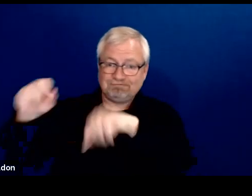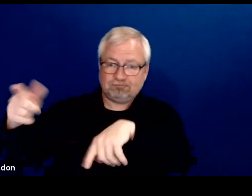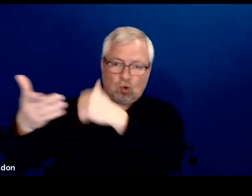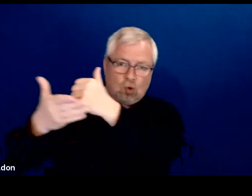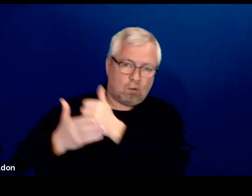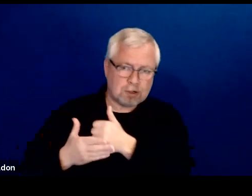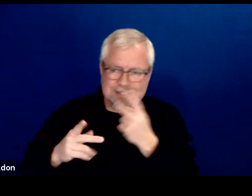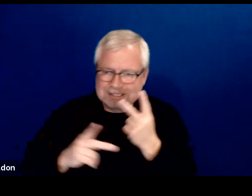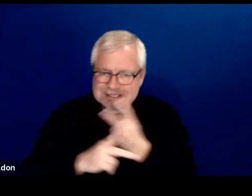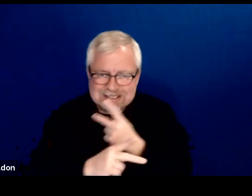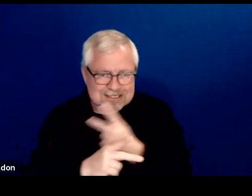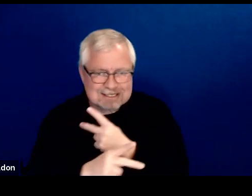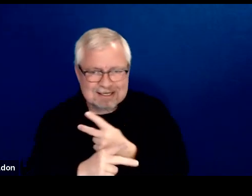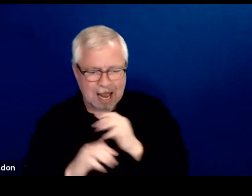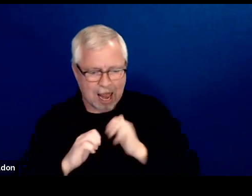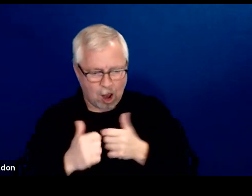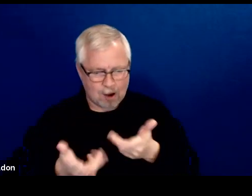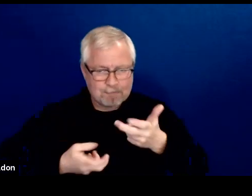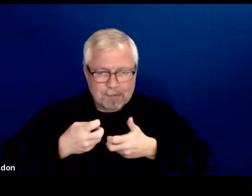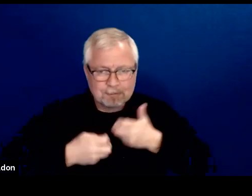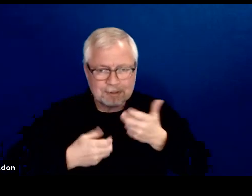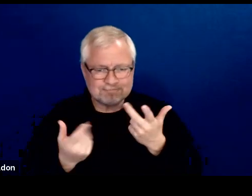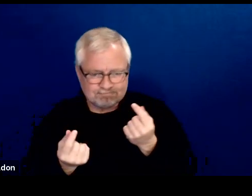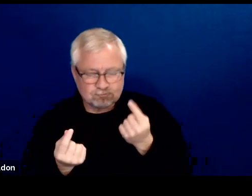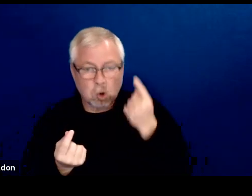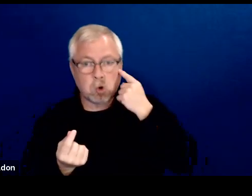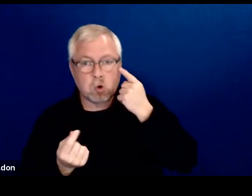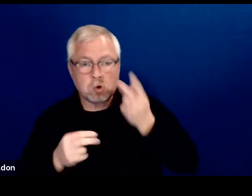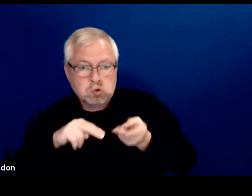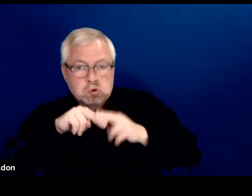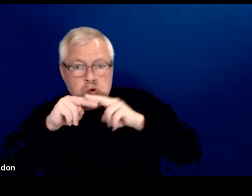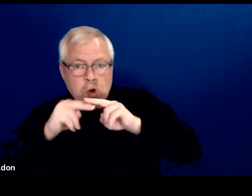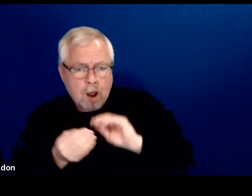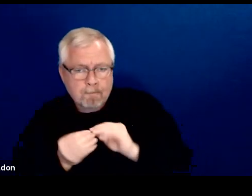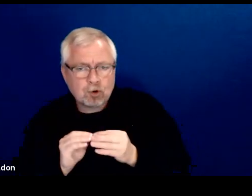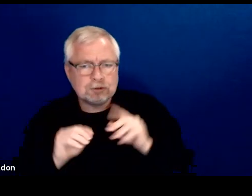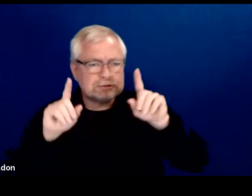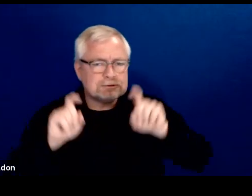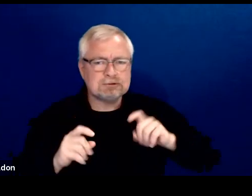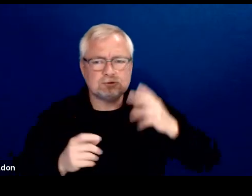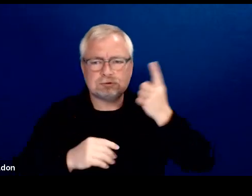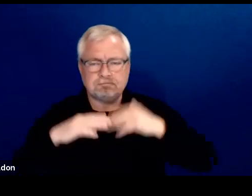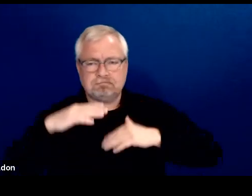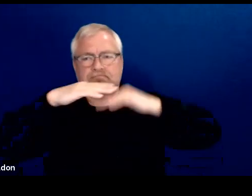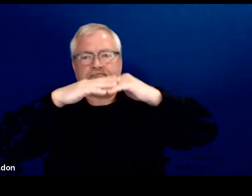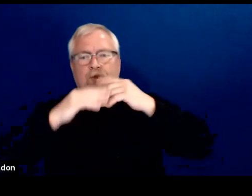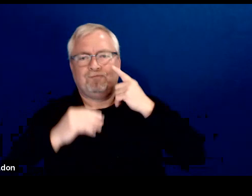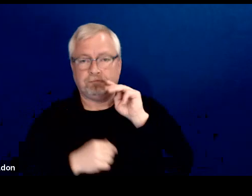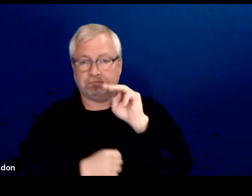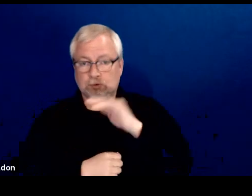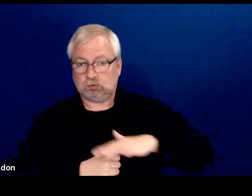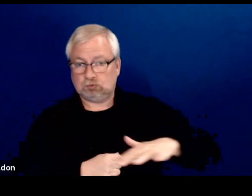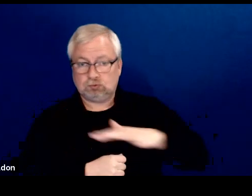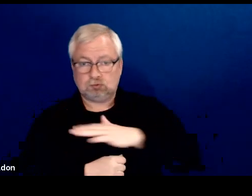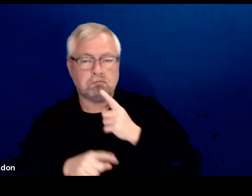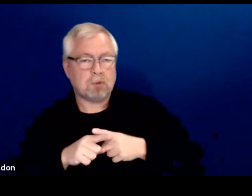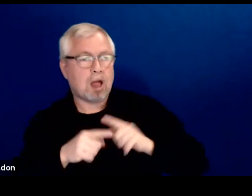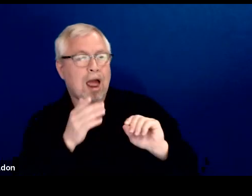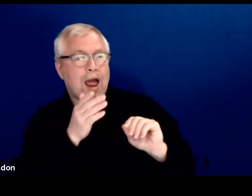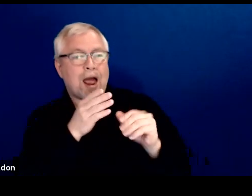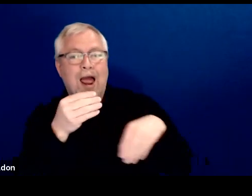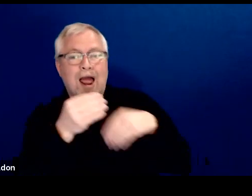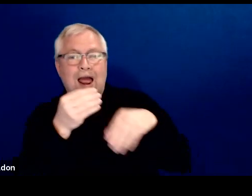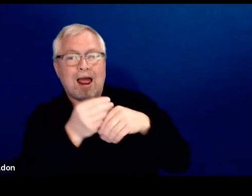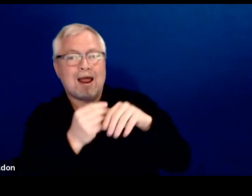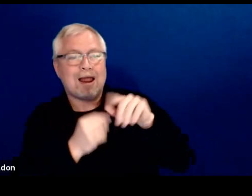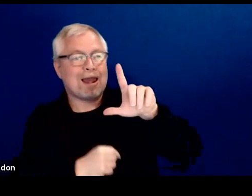capacity in Minnesota. We also are supplementing the laboratory testing with all kinds of other ways to look at the data to give us a better